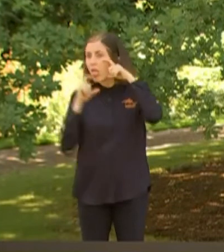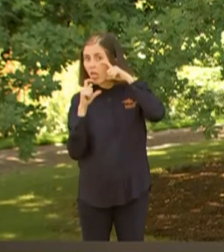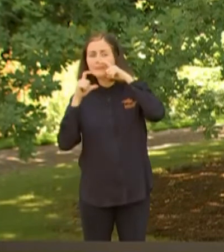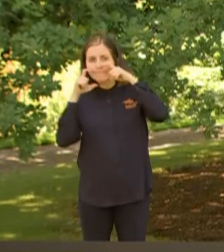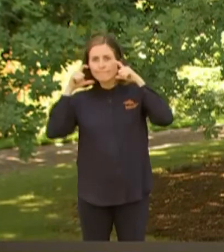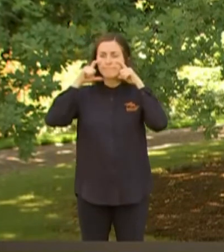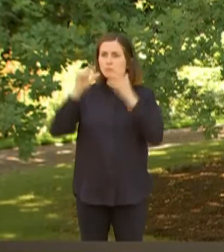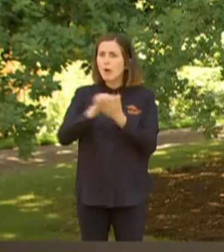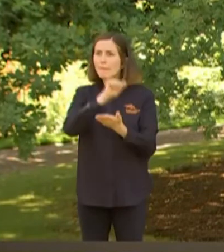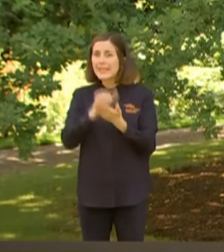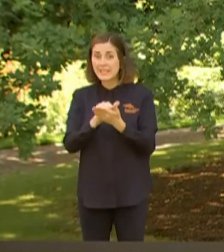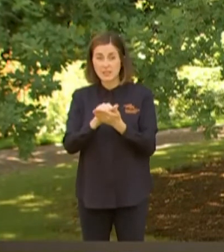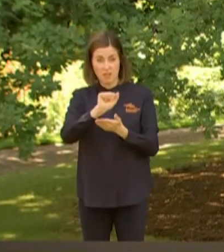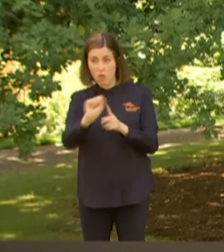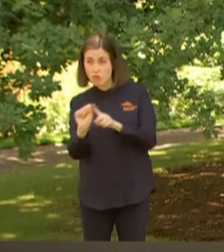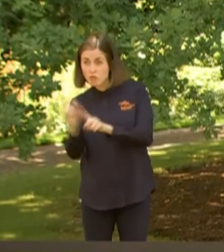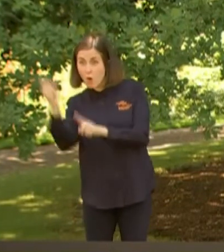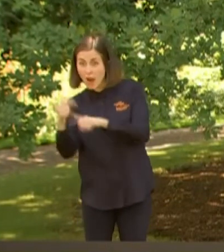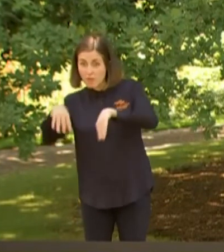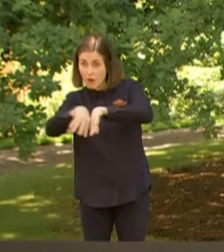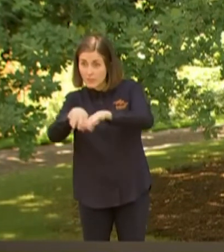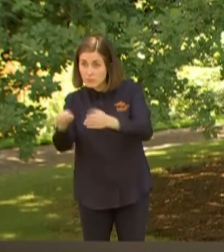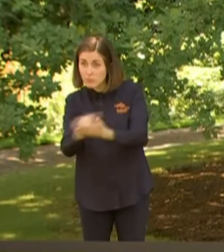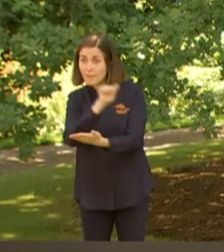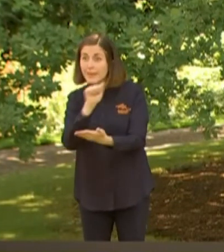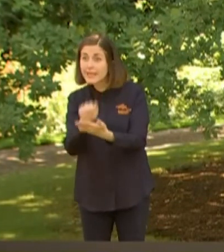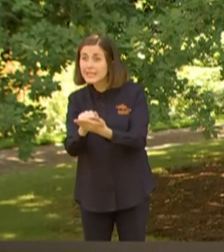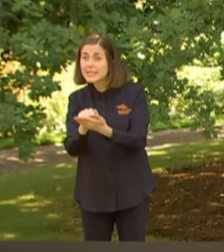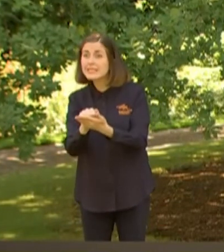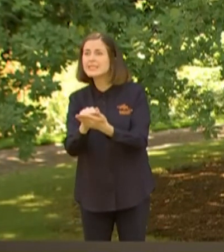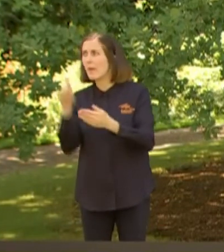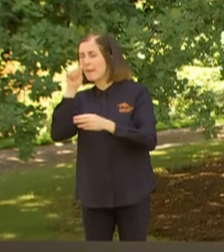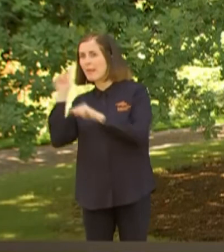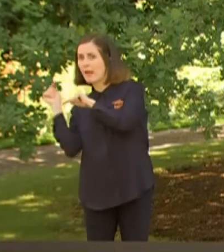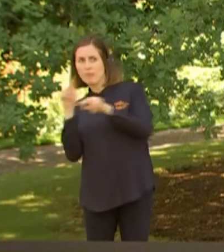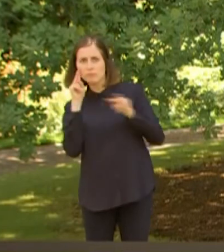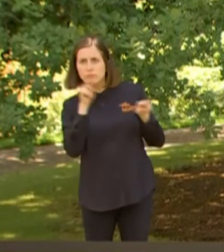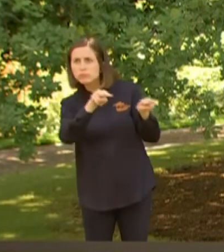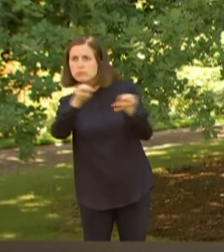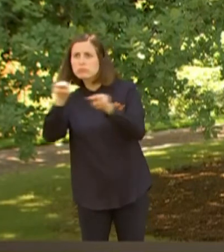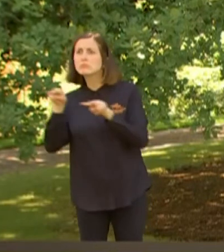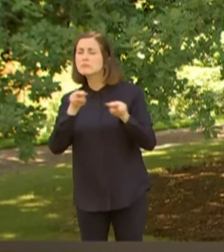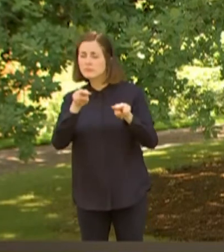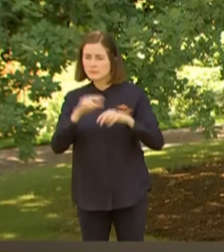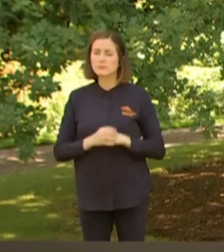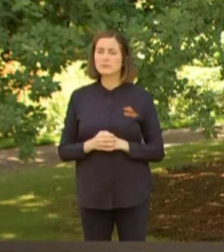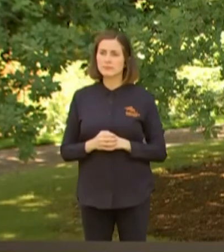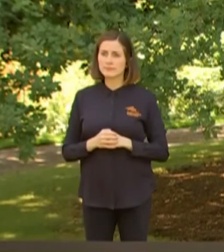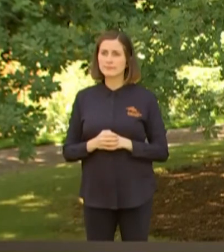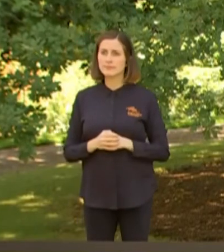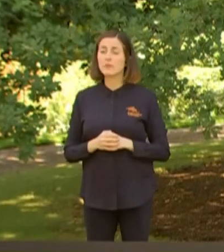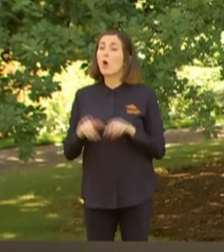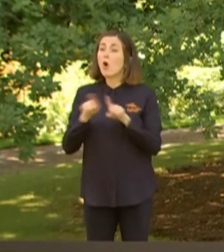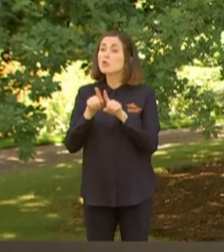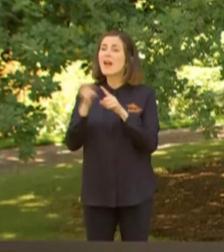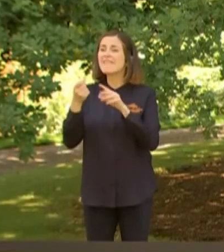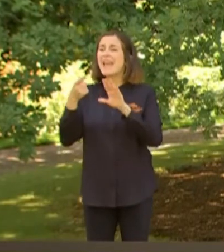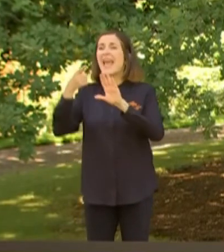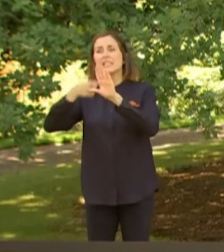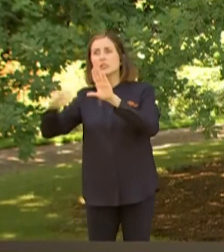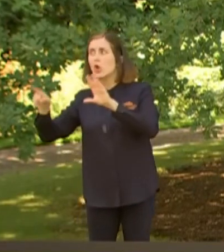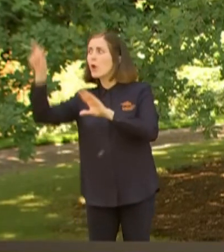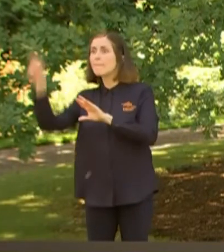safe. That includes a second external, but within the AO review, and then we have an external review